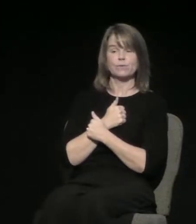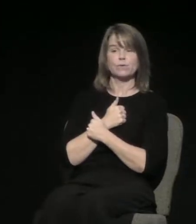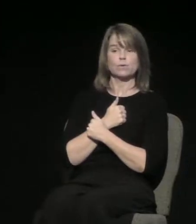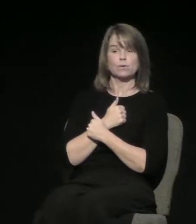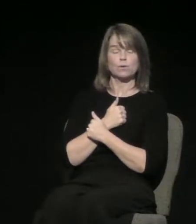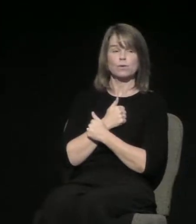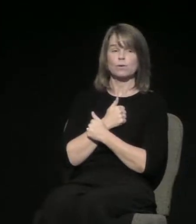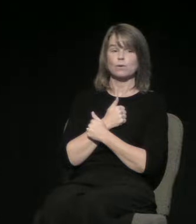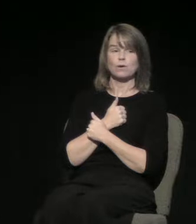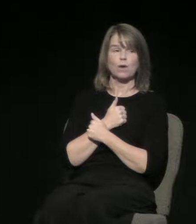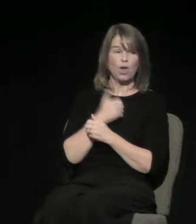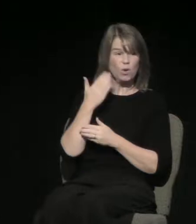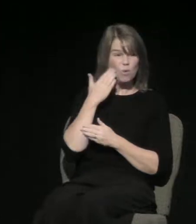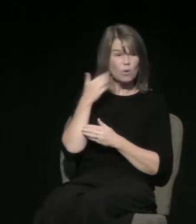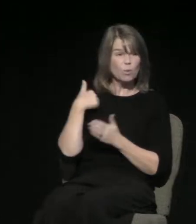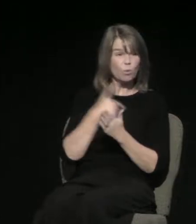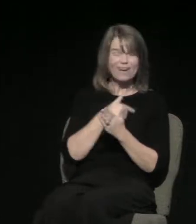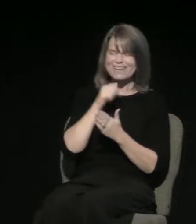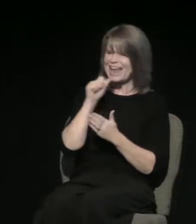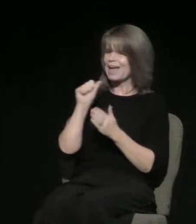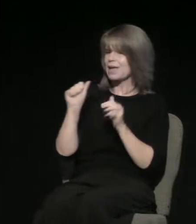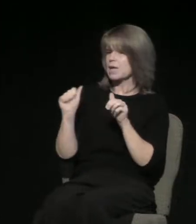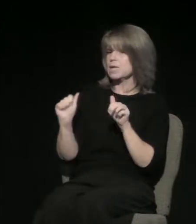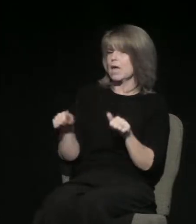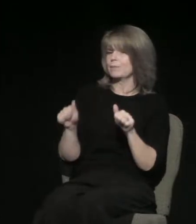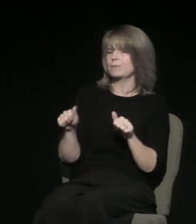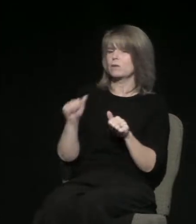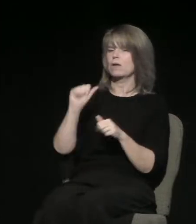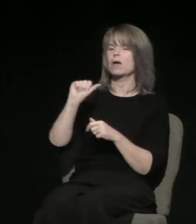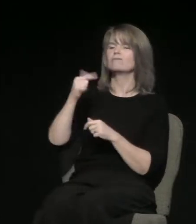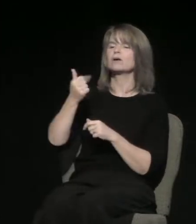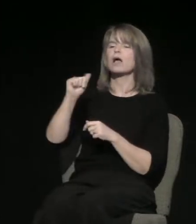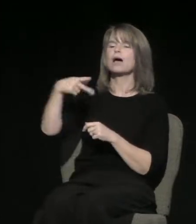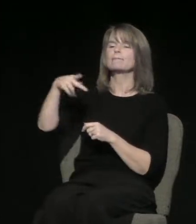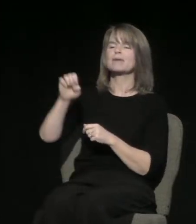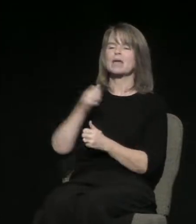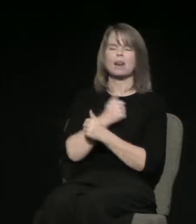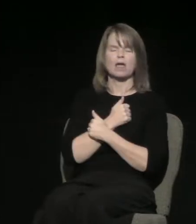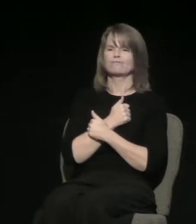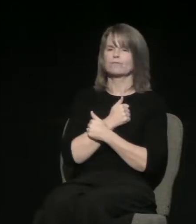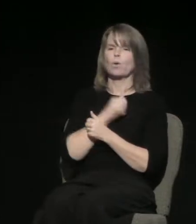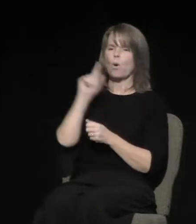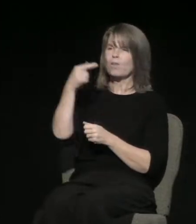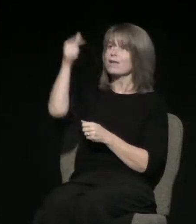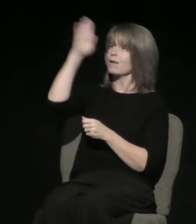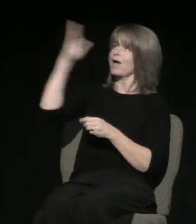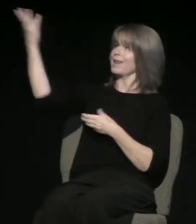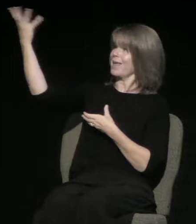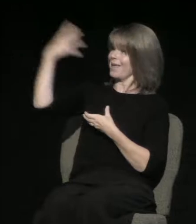We Are Not We're Not Capable Of Agape Love It's Only God Loving In And Through Us